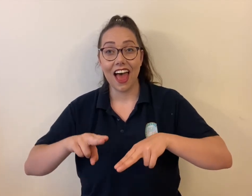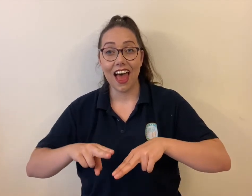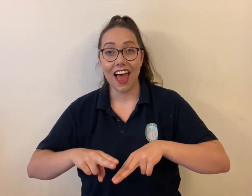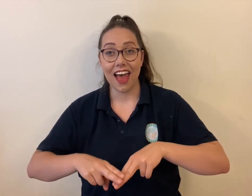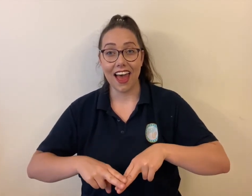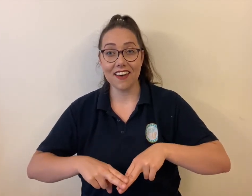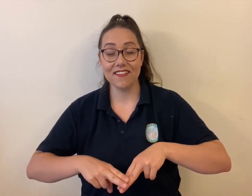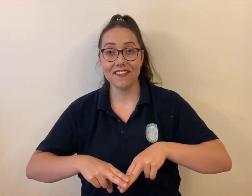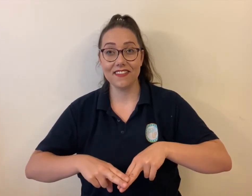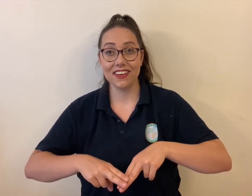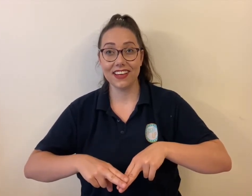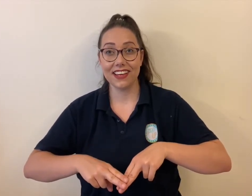F,